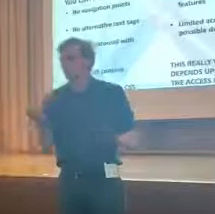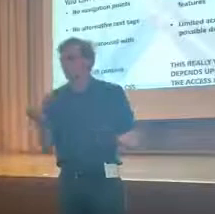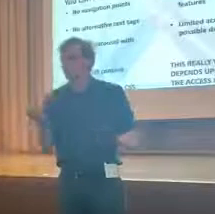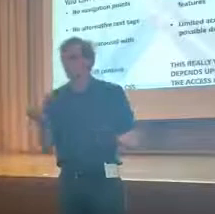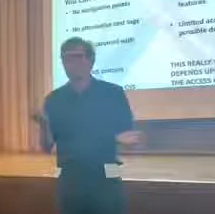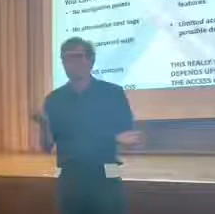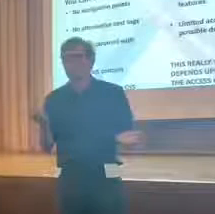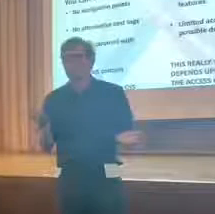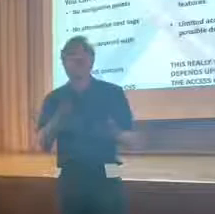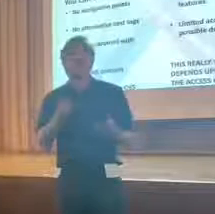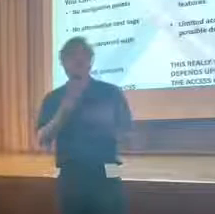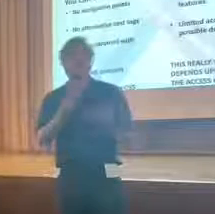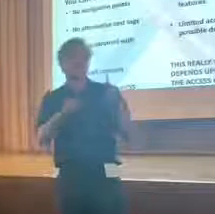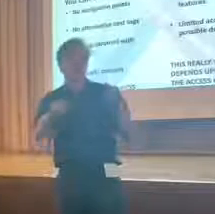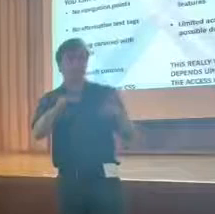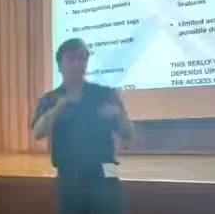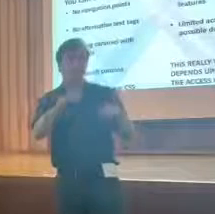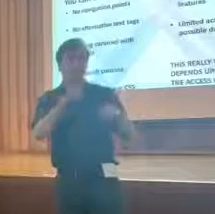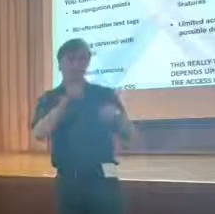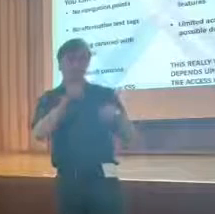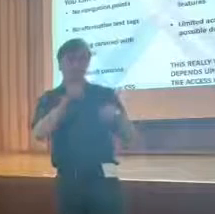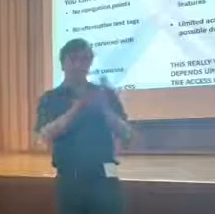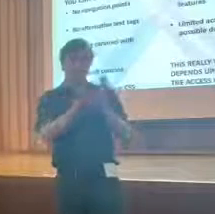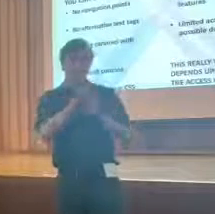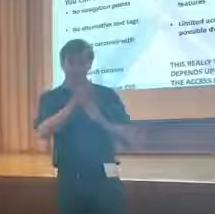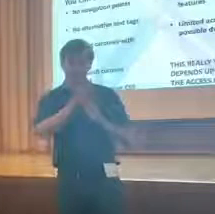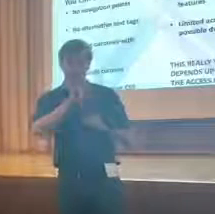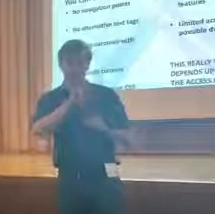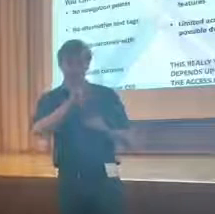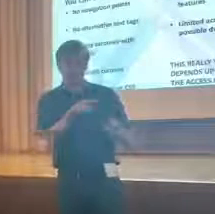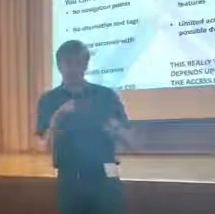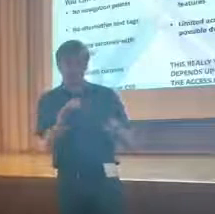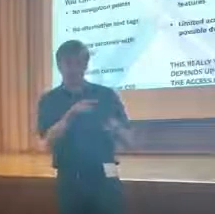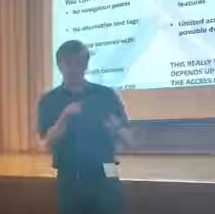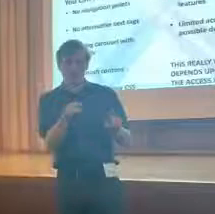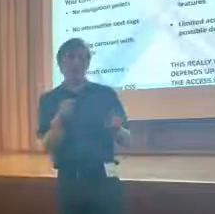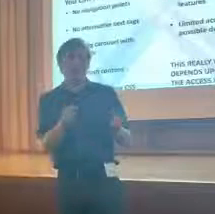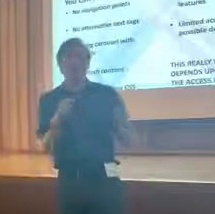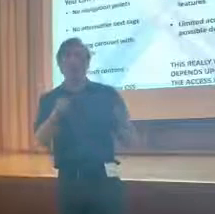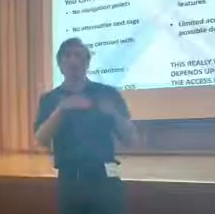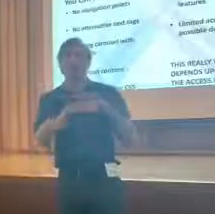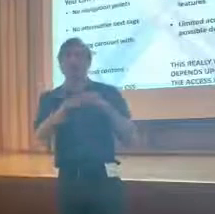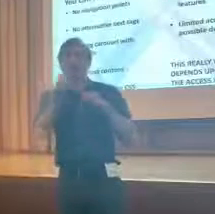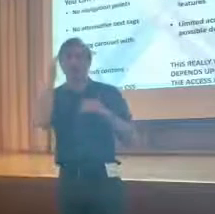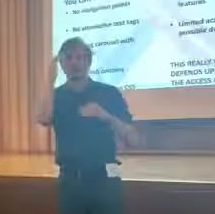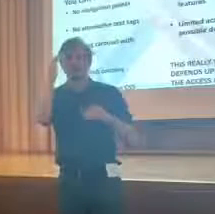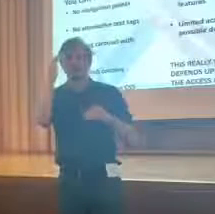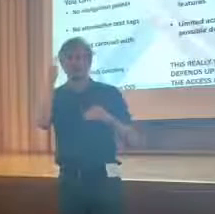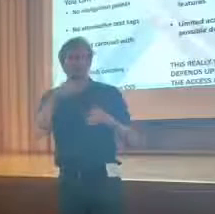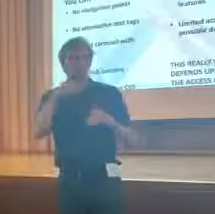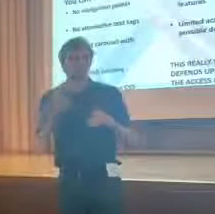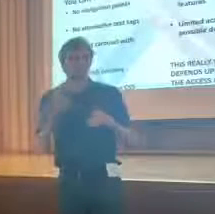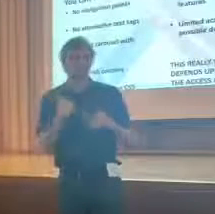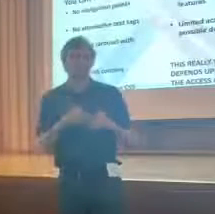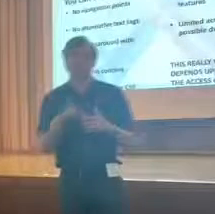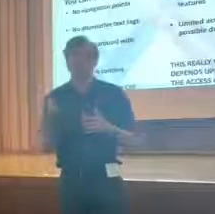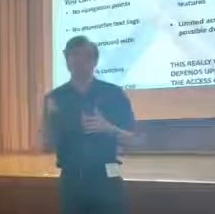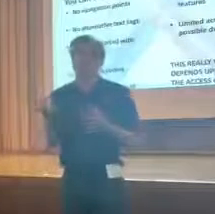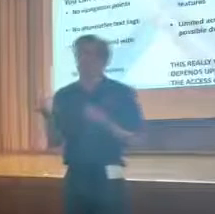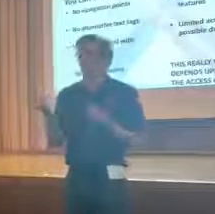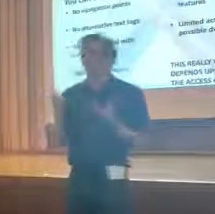accessibility knowledge that the people that build it and the people that are working on it have. And she gave me an